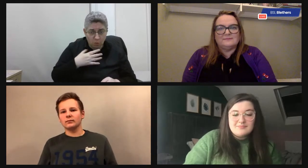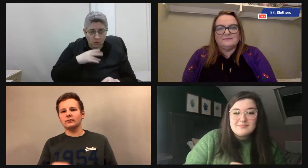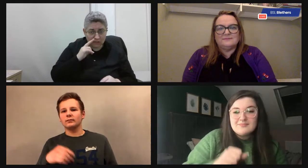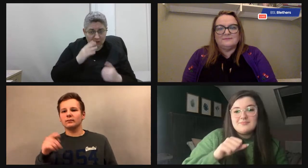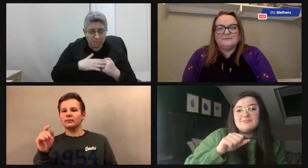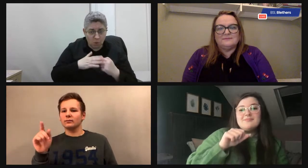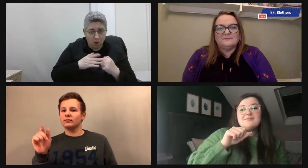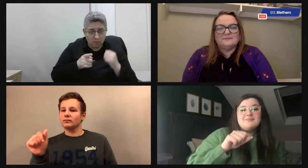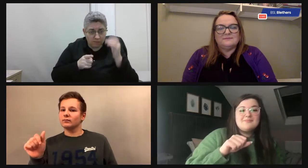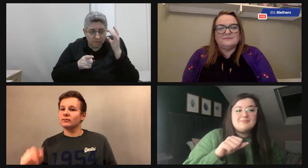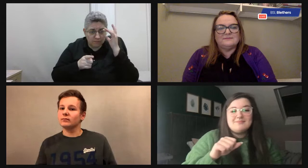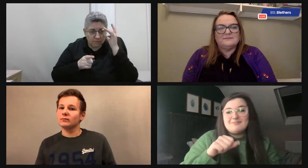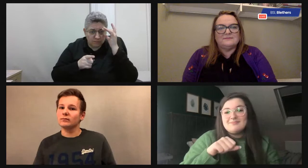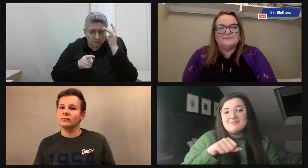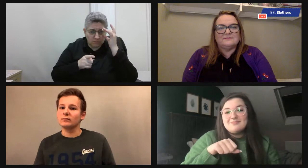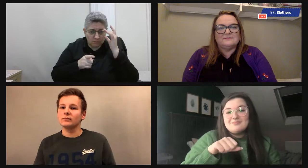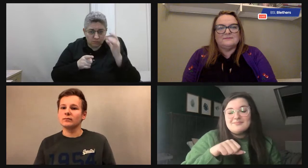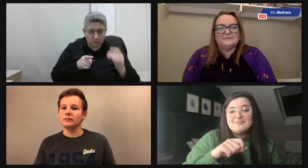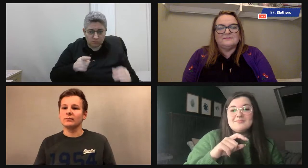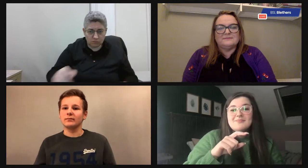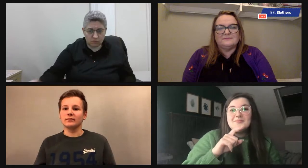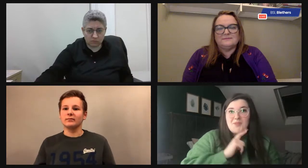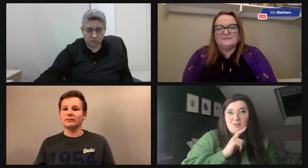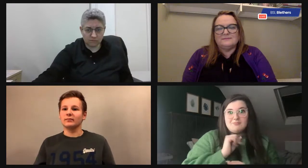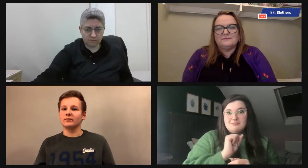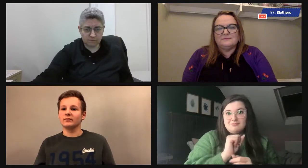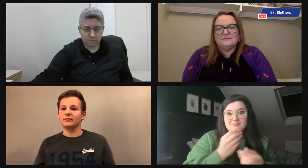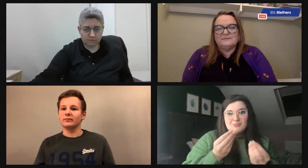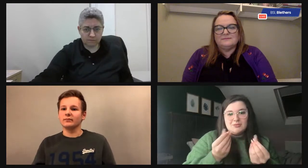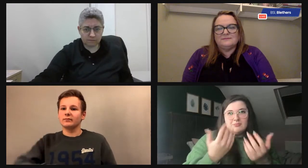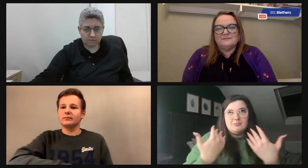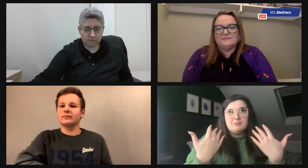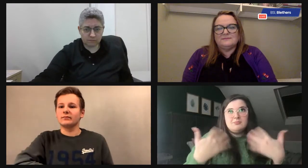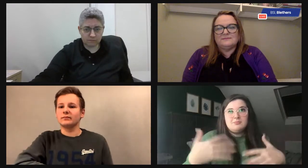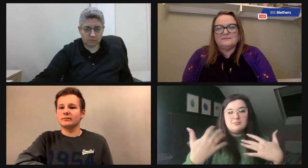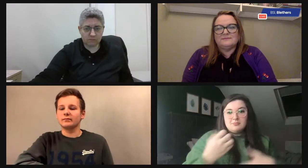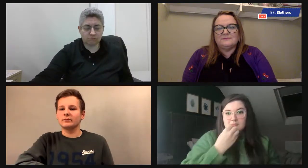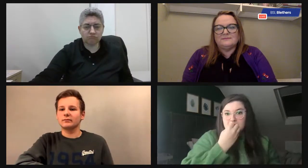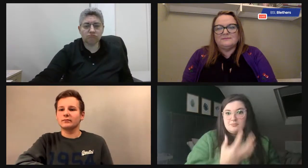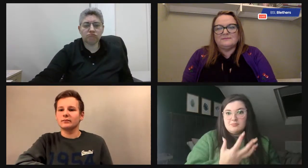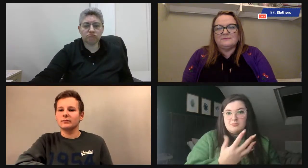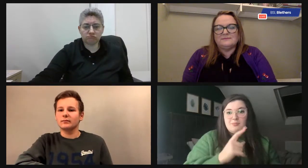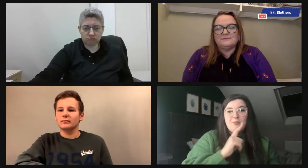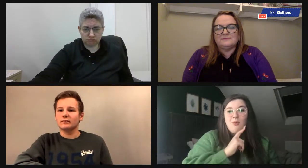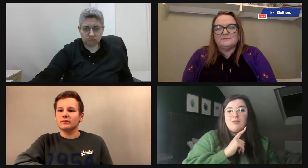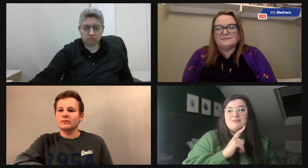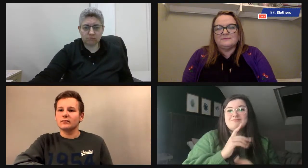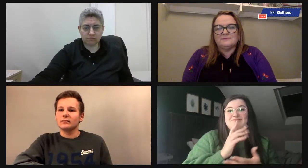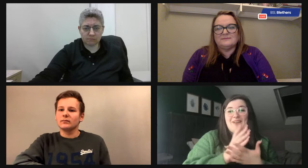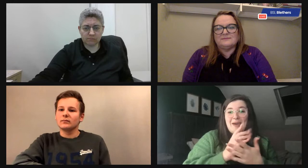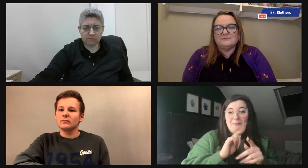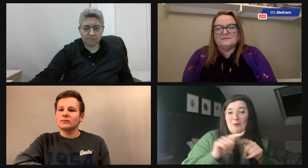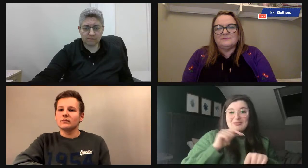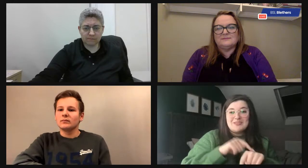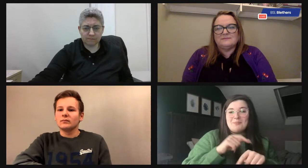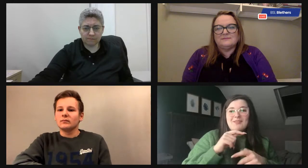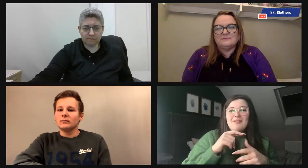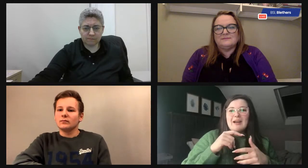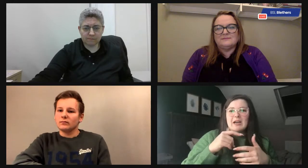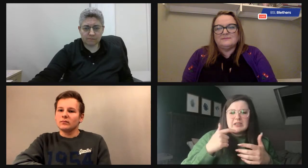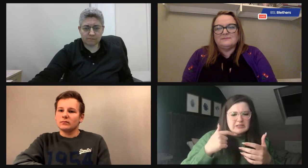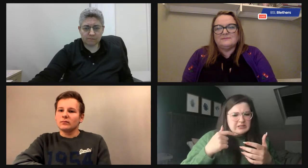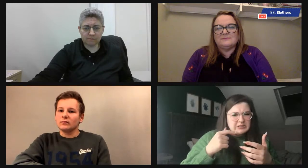more videos and information available for young people, Erin? Yeah, absolutely. I mean, I have to say the resources they